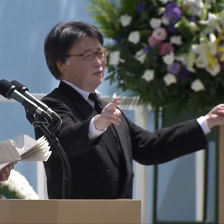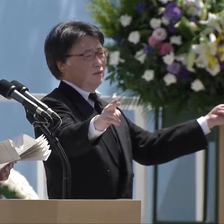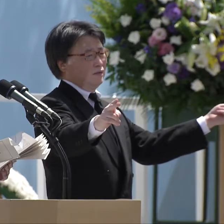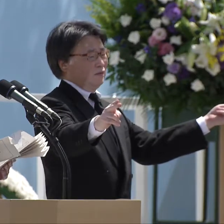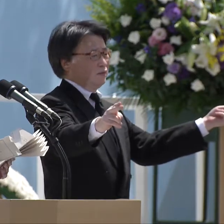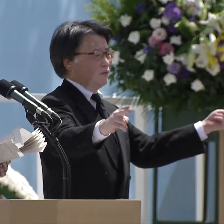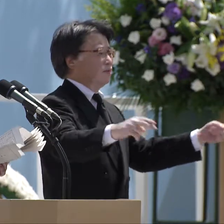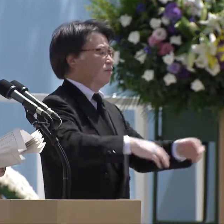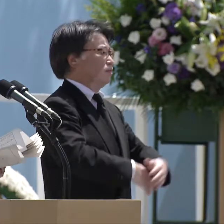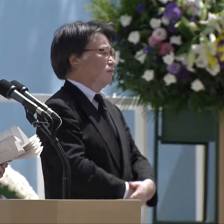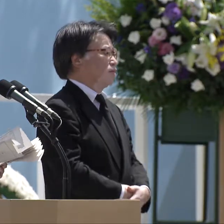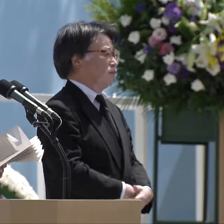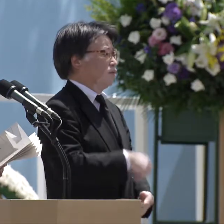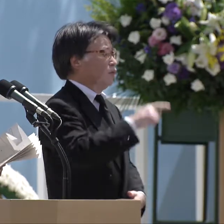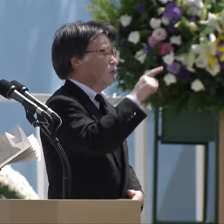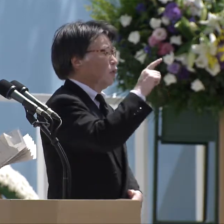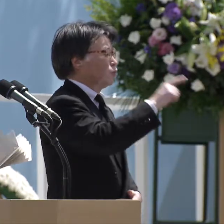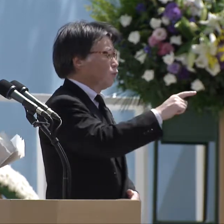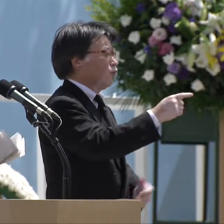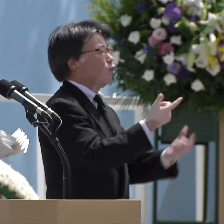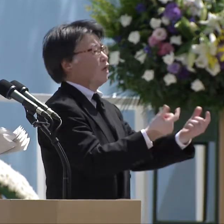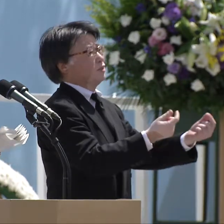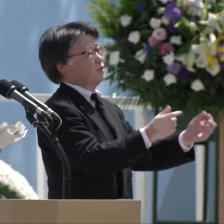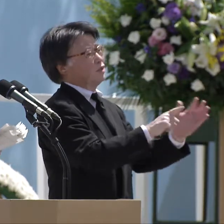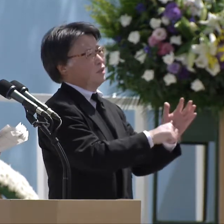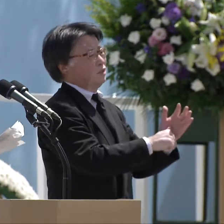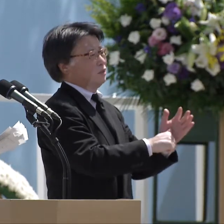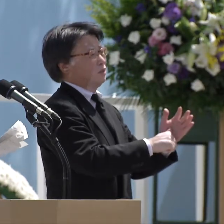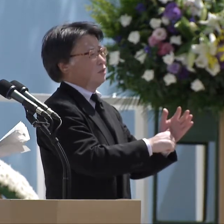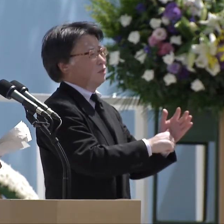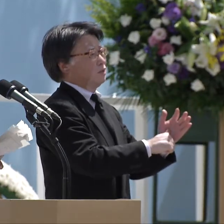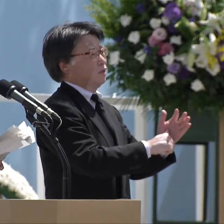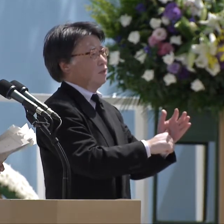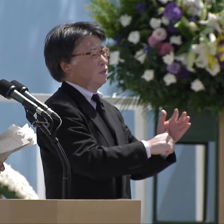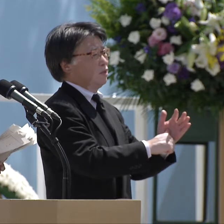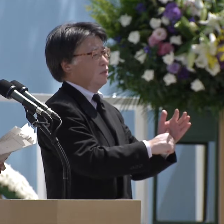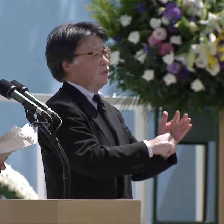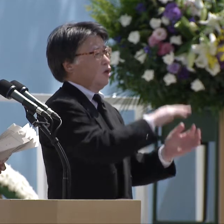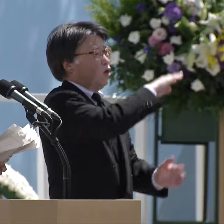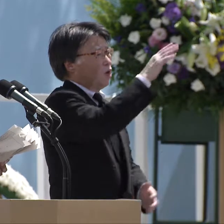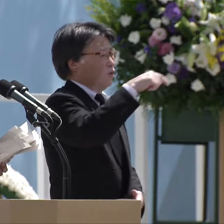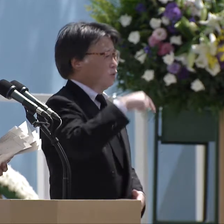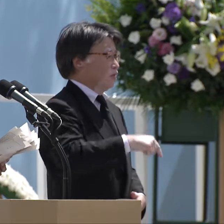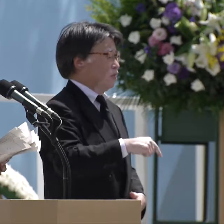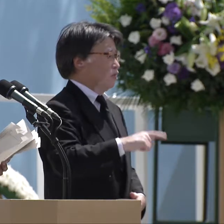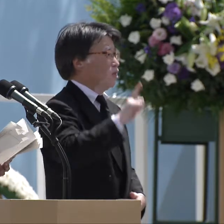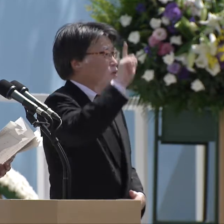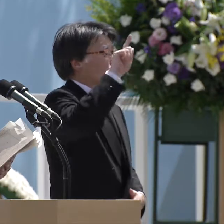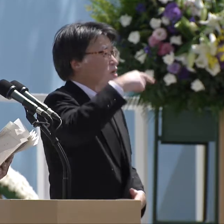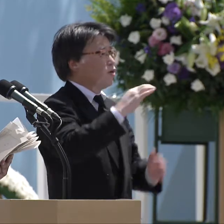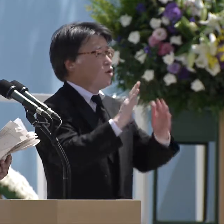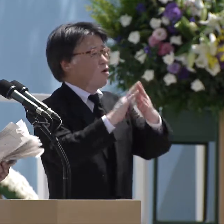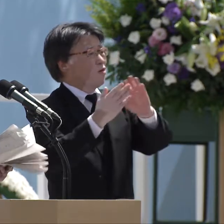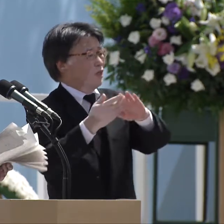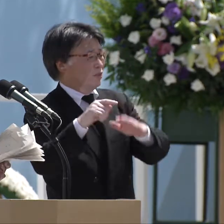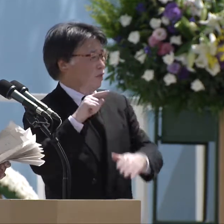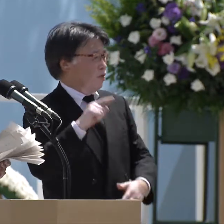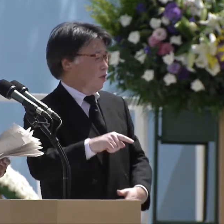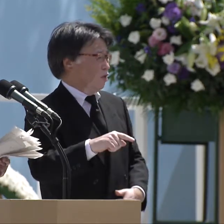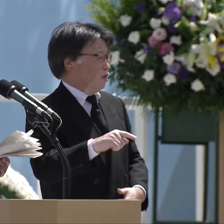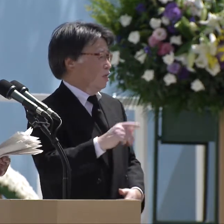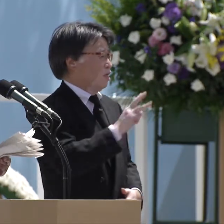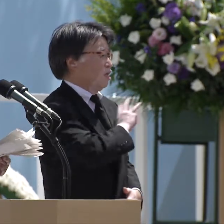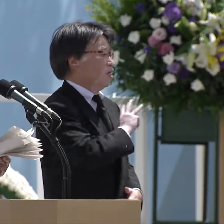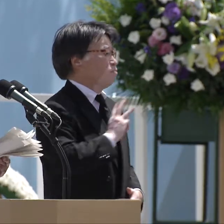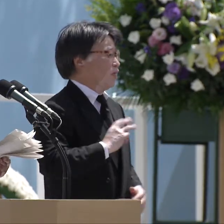side, and at the house, the charred bodies of my aunt and her family were lying about. At the same time, in Ueno-machi,